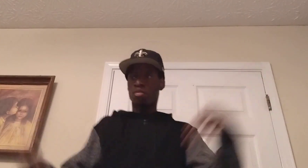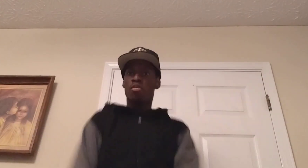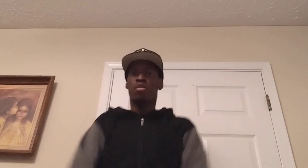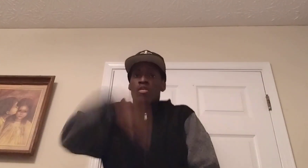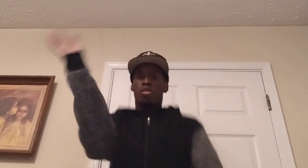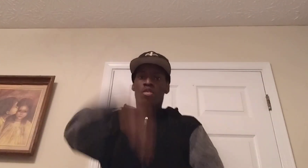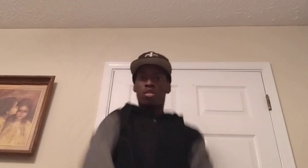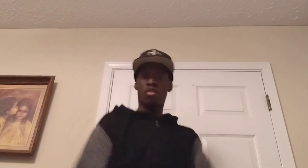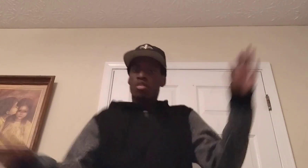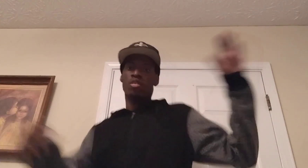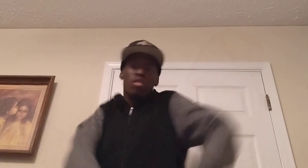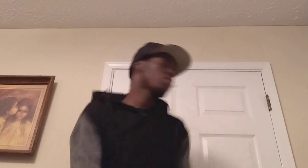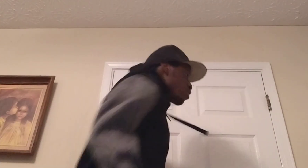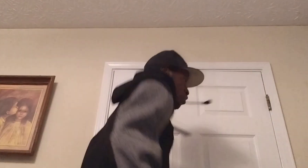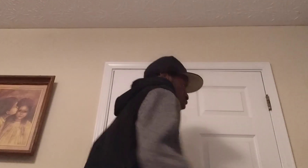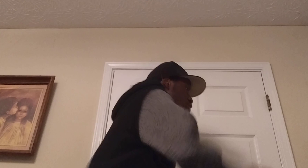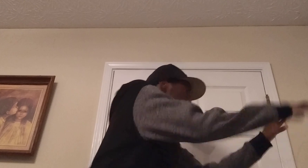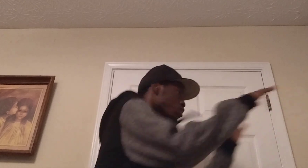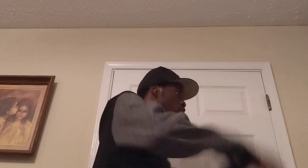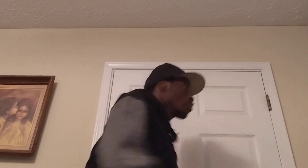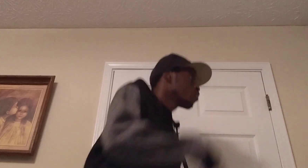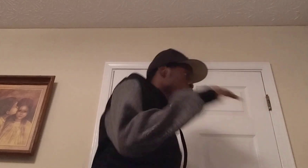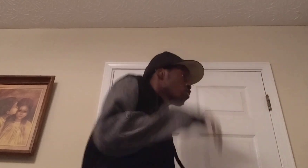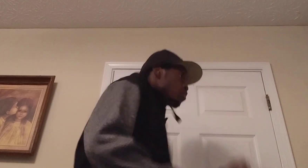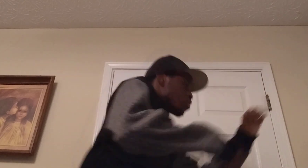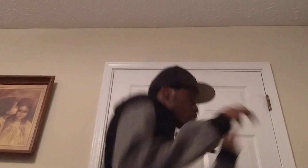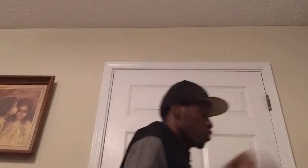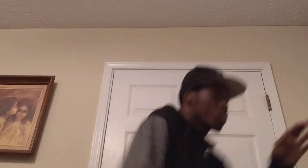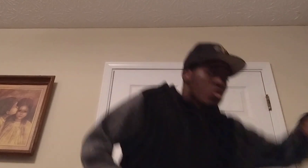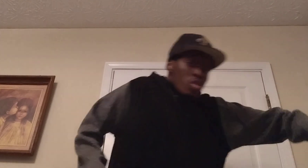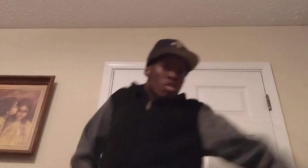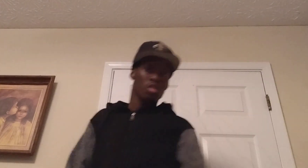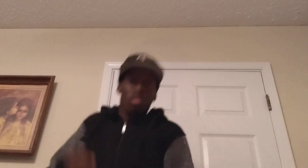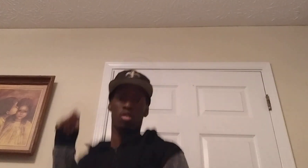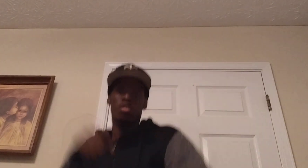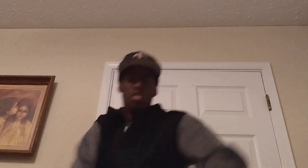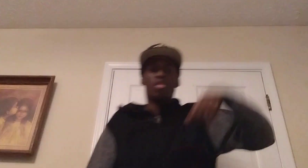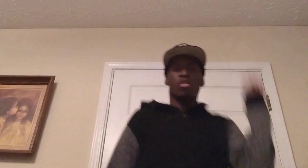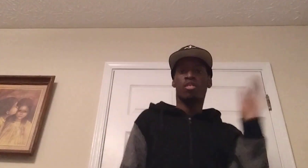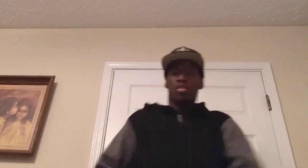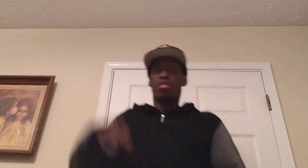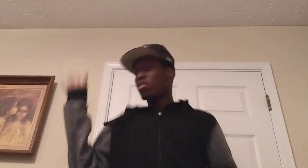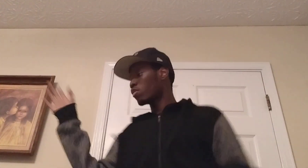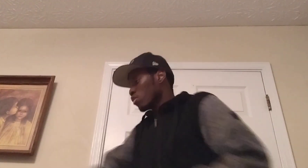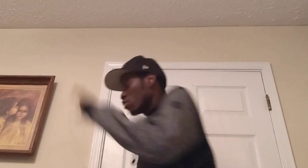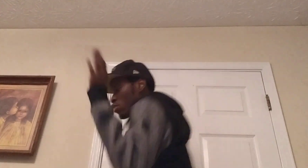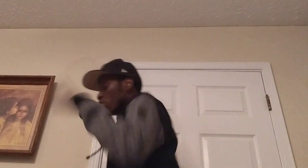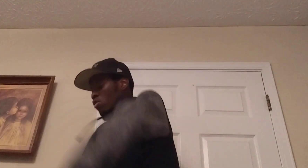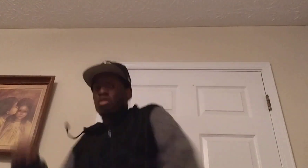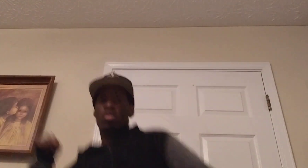loop this whole, I'm too old to be frontin' when I'm feeling, then selling, acting like you ain't appealing when you are, stuntin' like you ain't my only girl when you